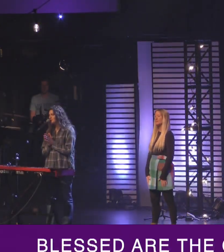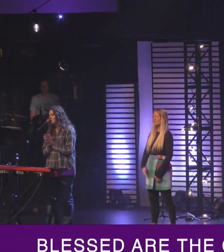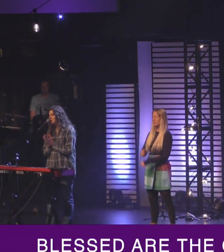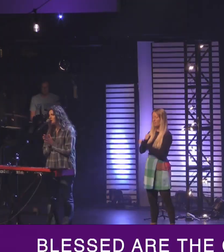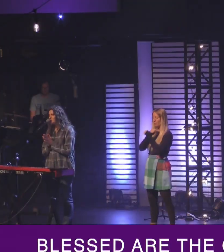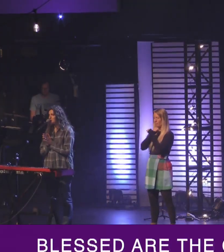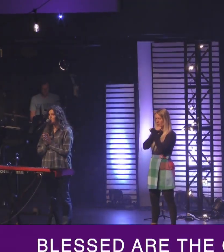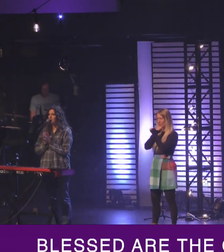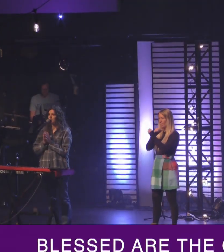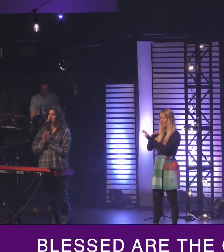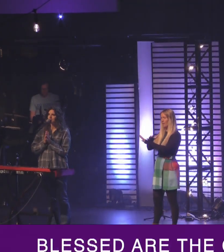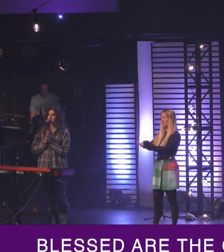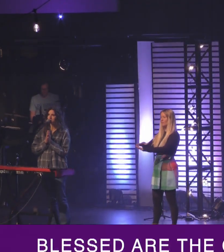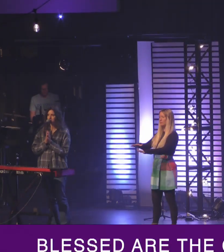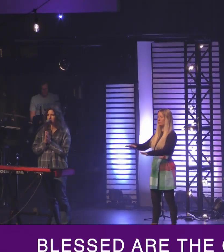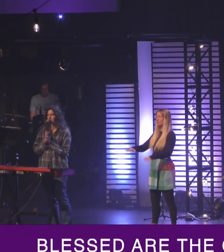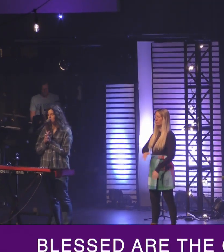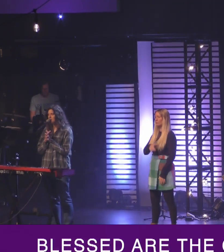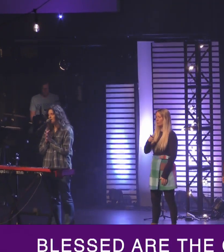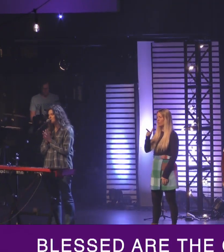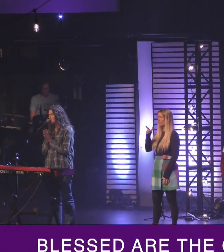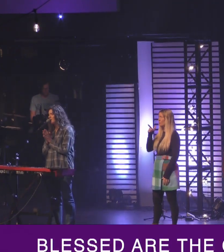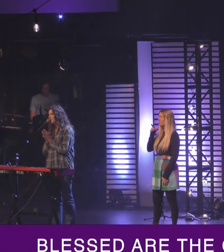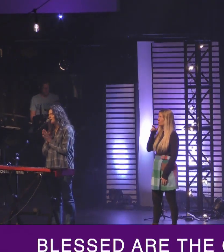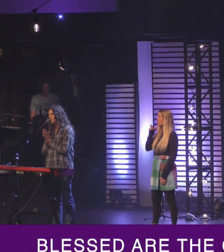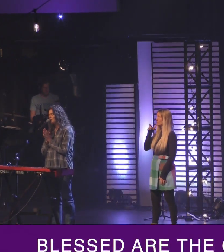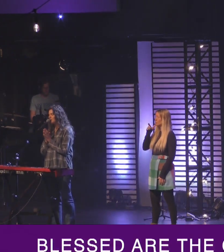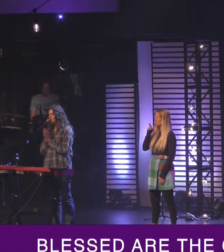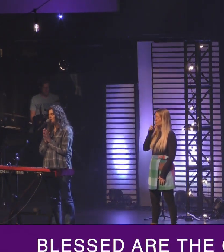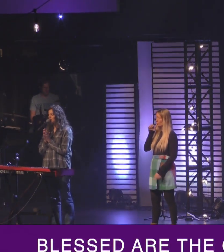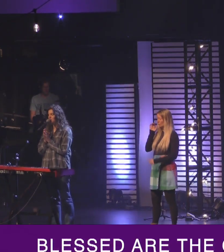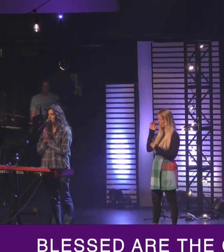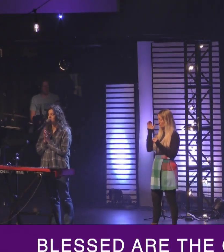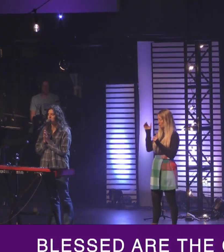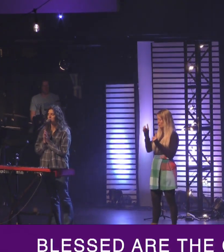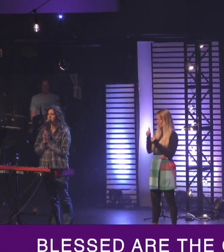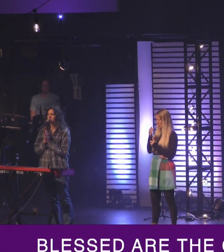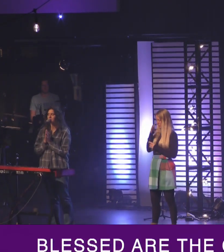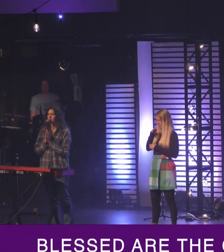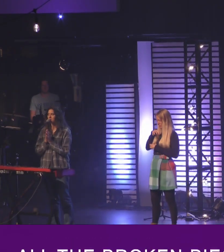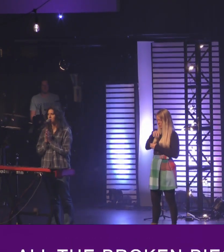Blessed are the ones who do not bury